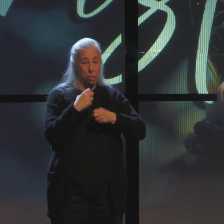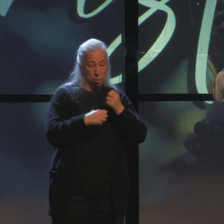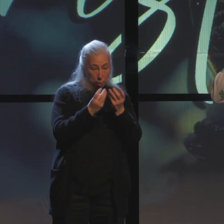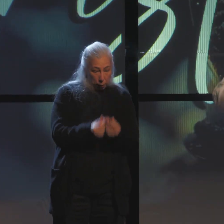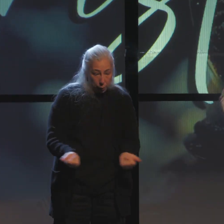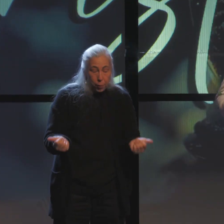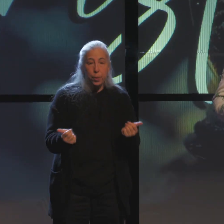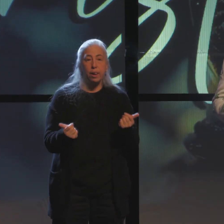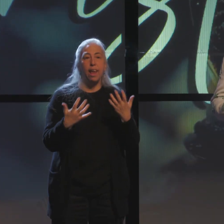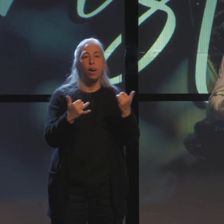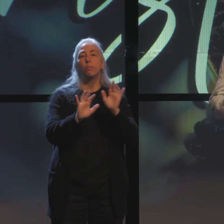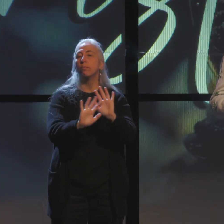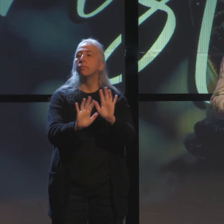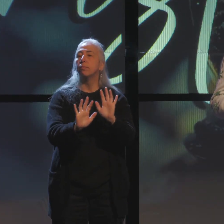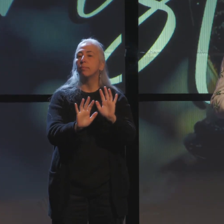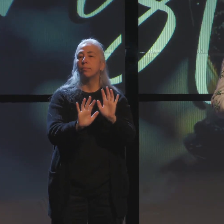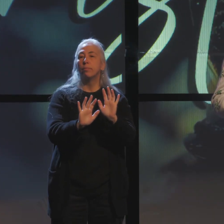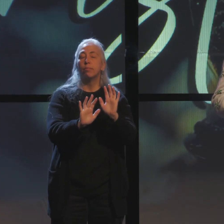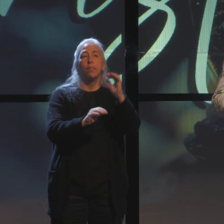teaches us to wait